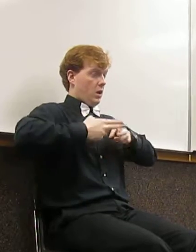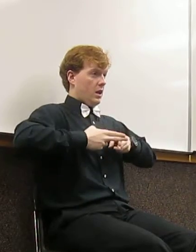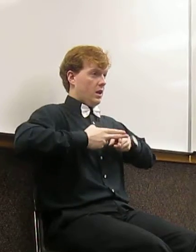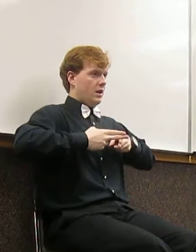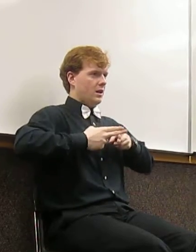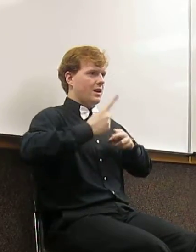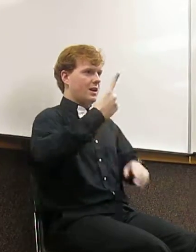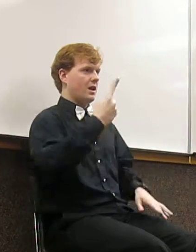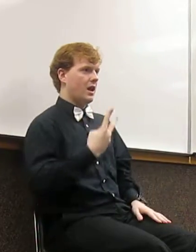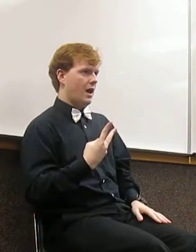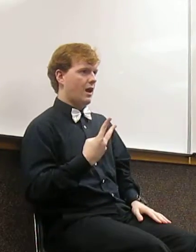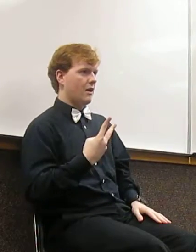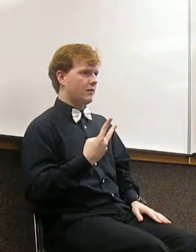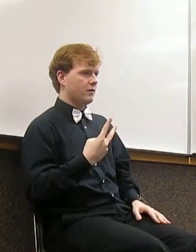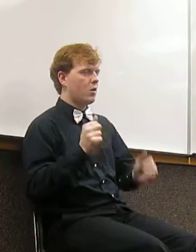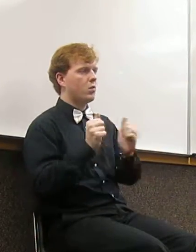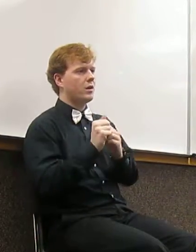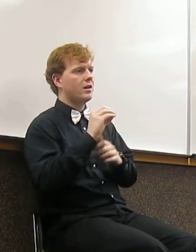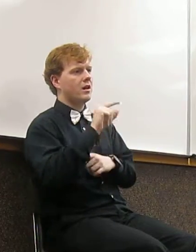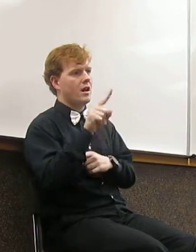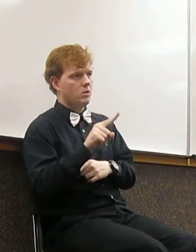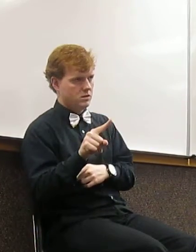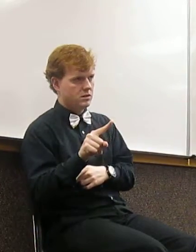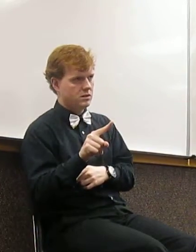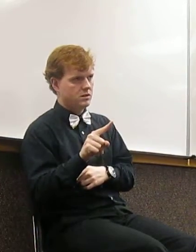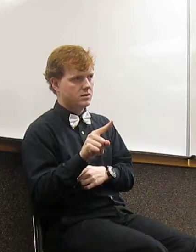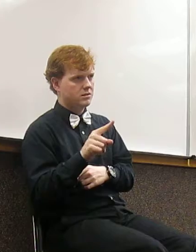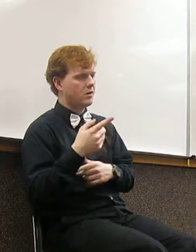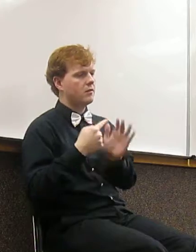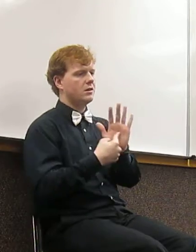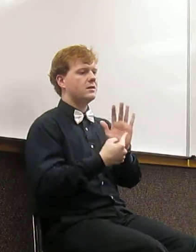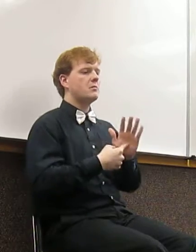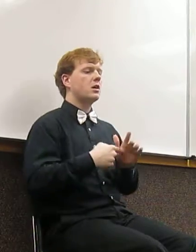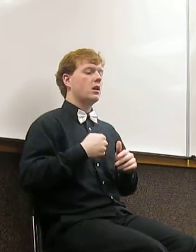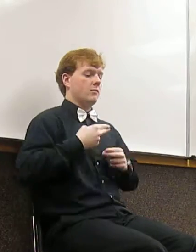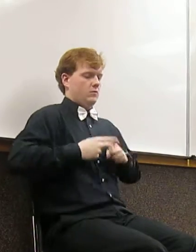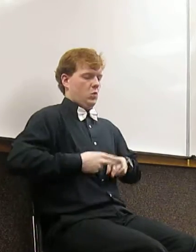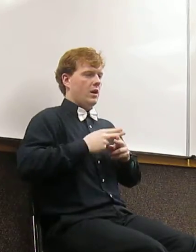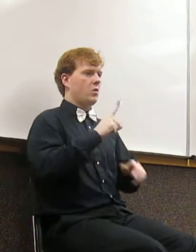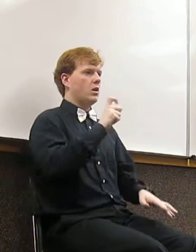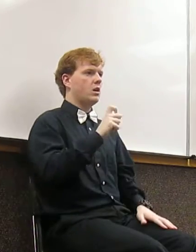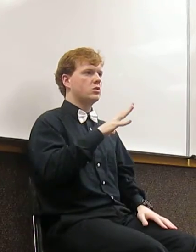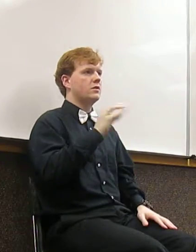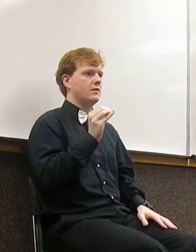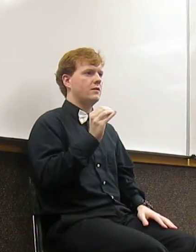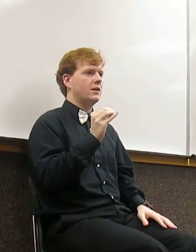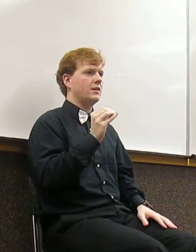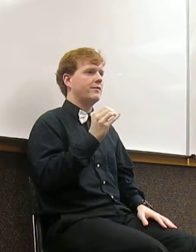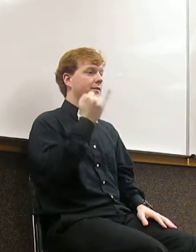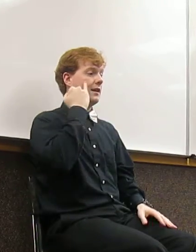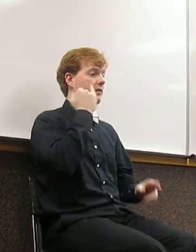body weight in ounces. So let's say I weigh 150. I don't. Let's say I weigh 150. What's half of